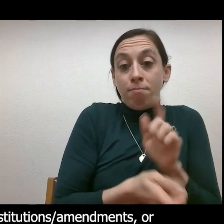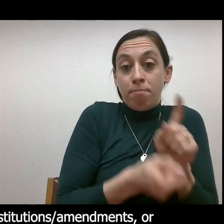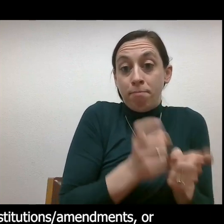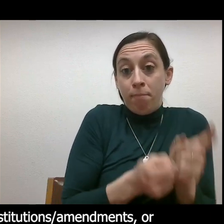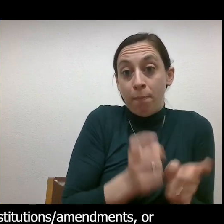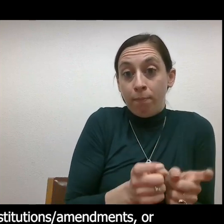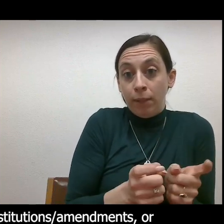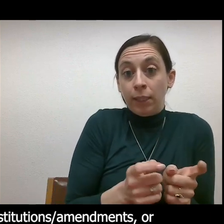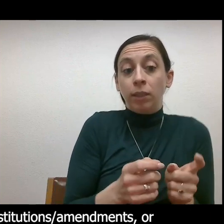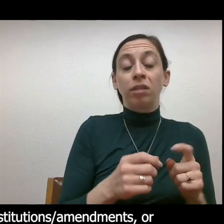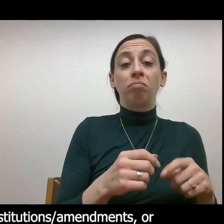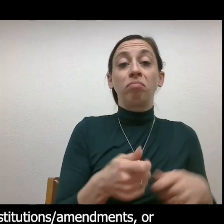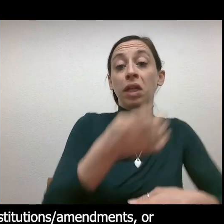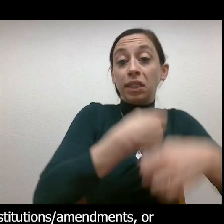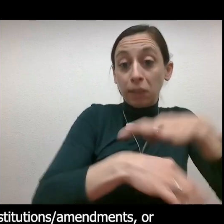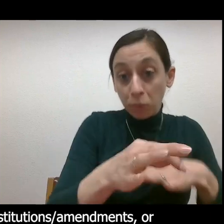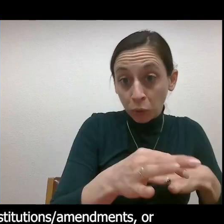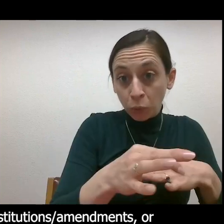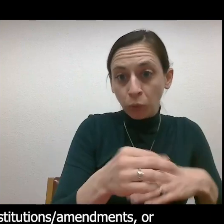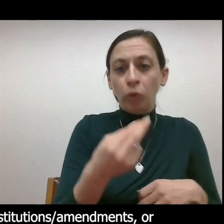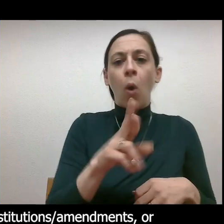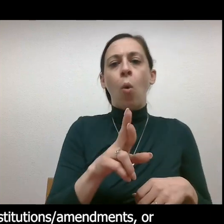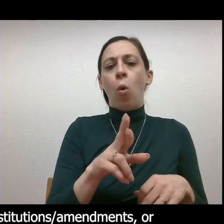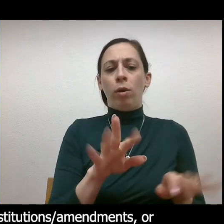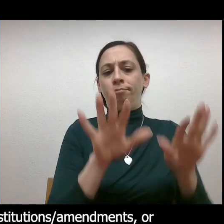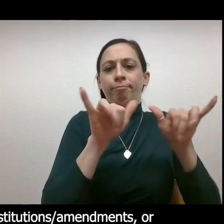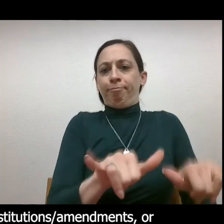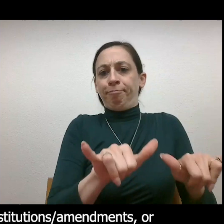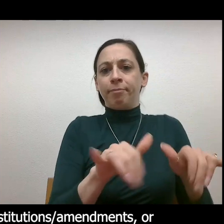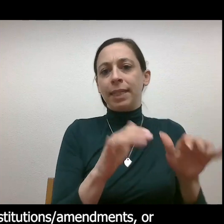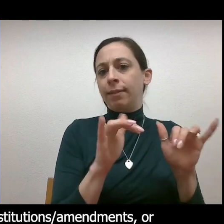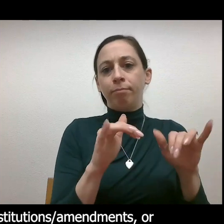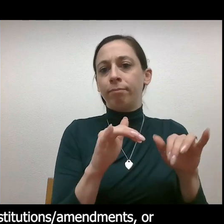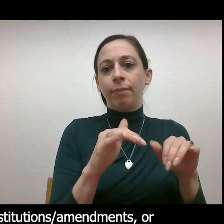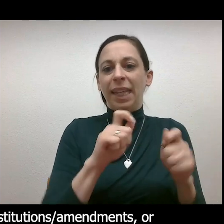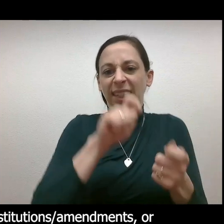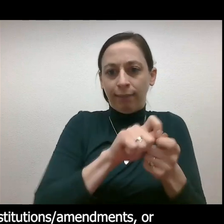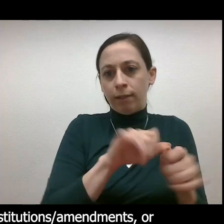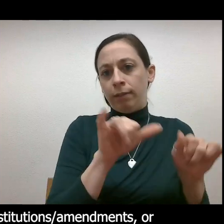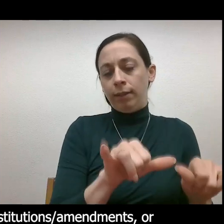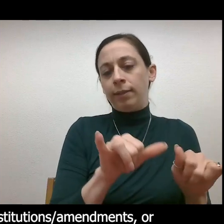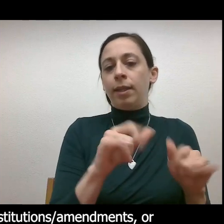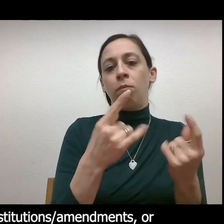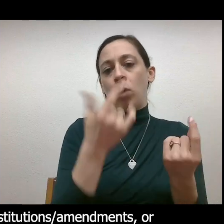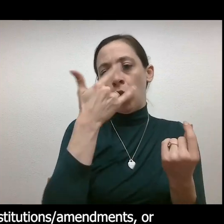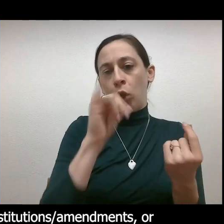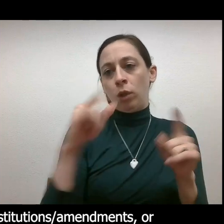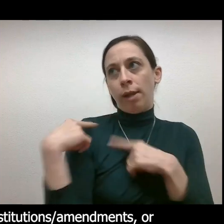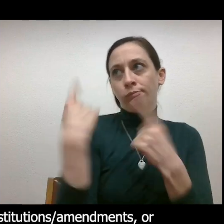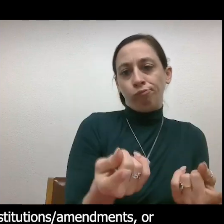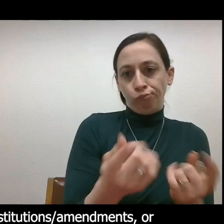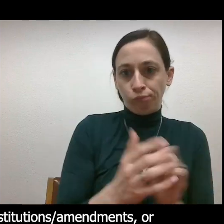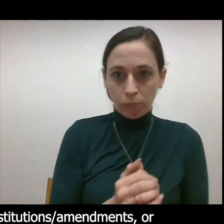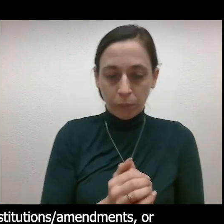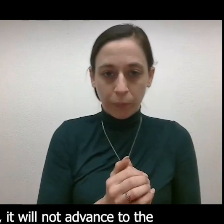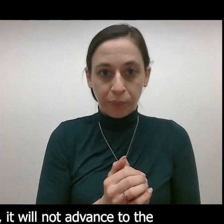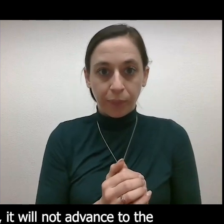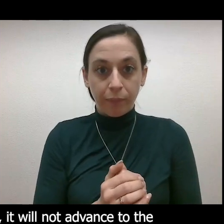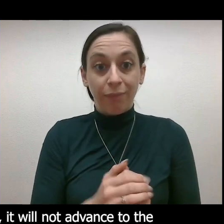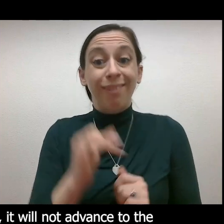It can continue to the next part with substitutions and amendments, or it can continue to the next stage as